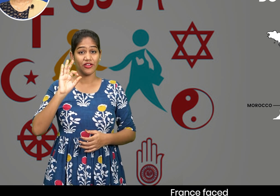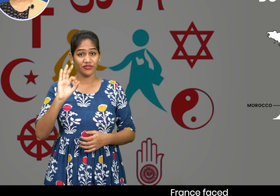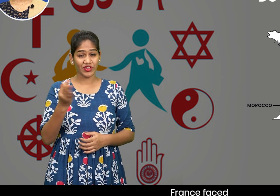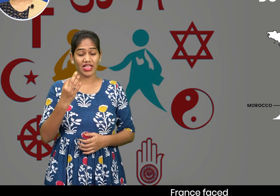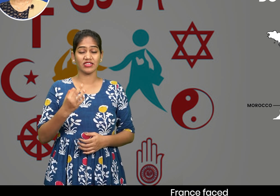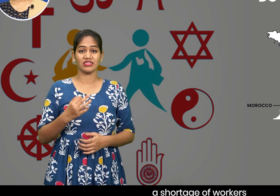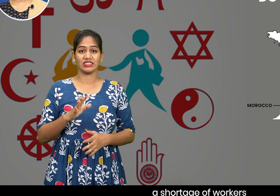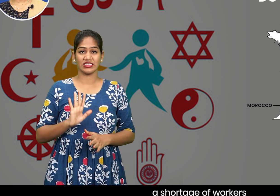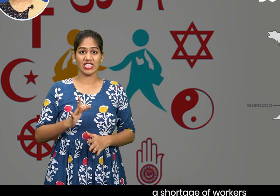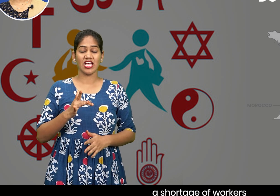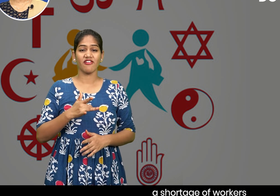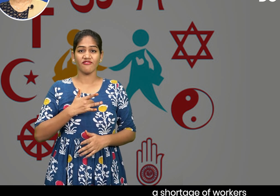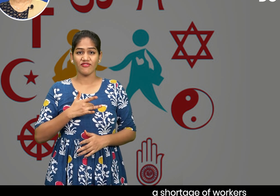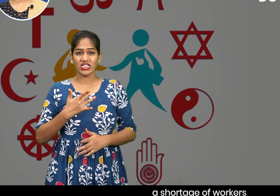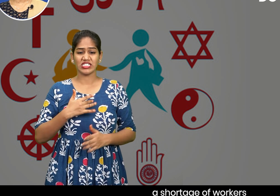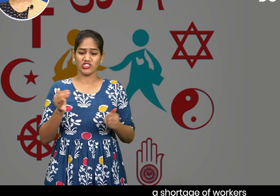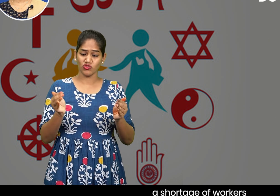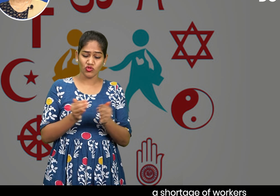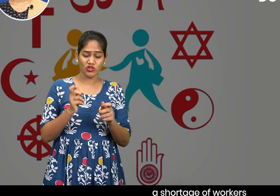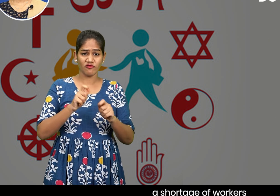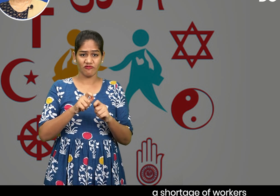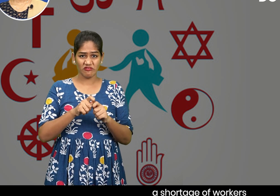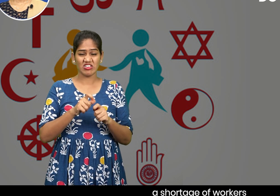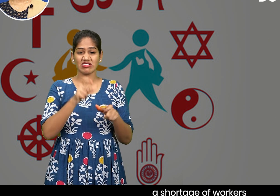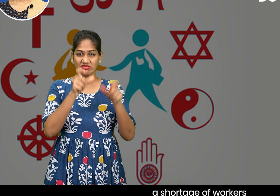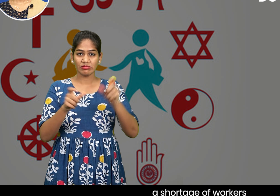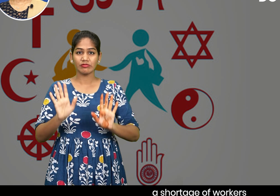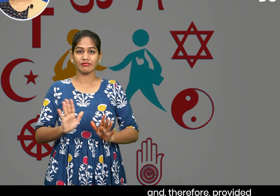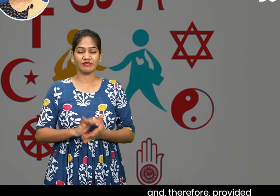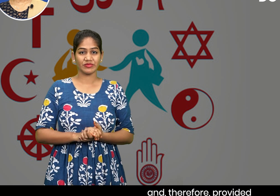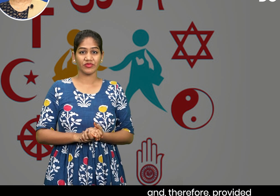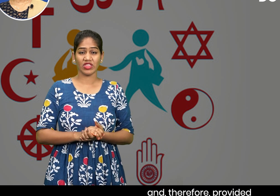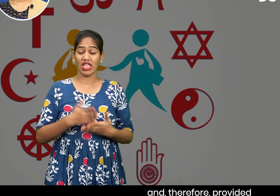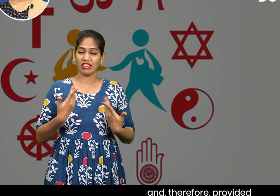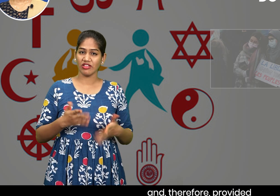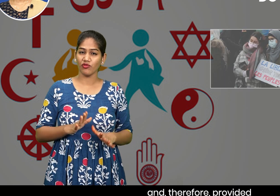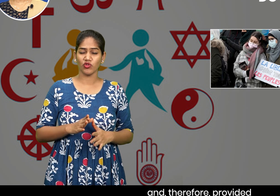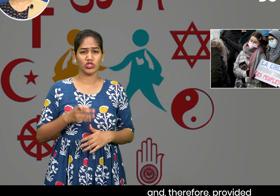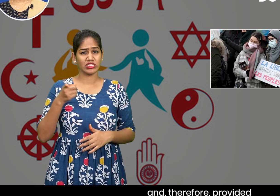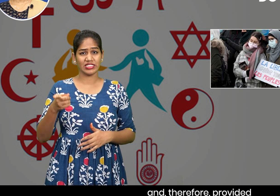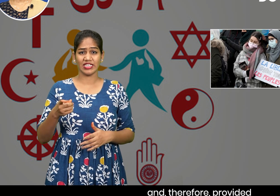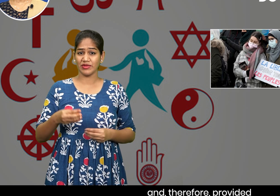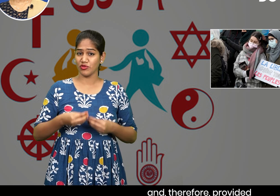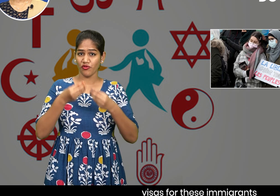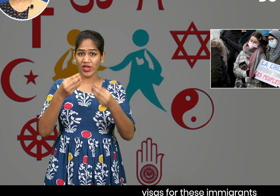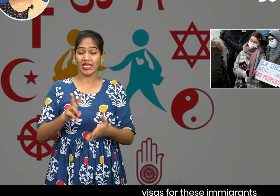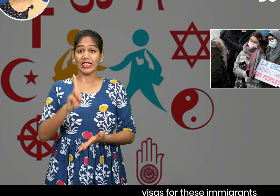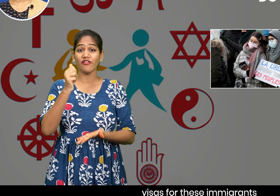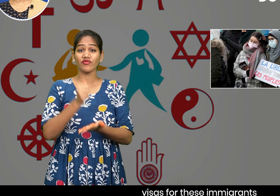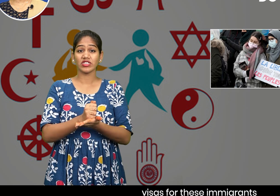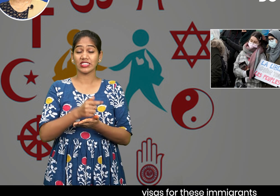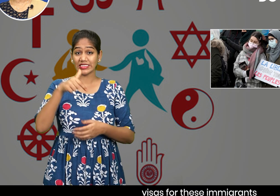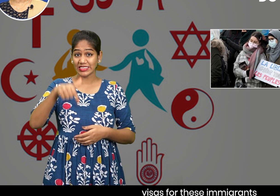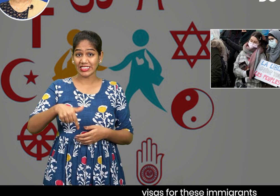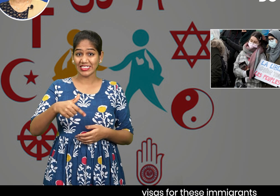France faced a shortage of workers and therefore provided visas